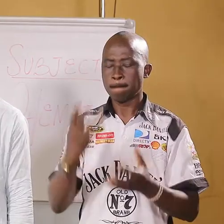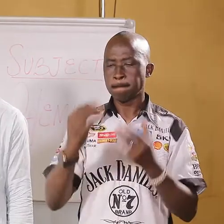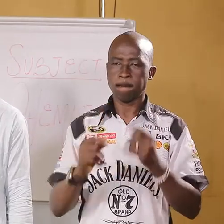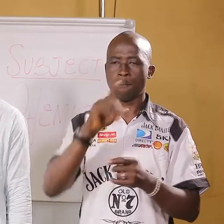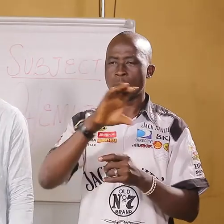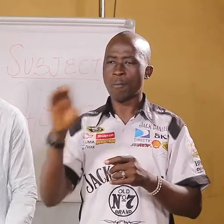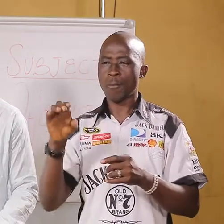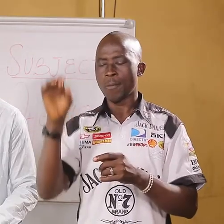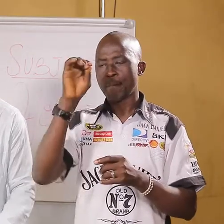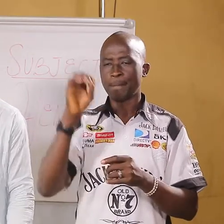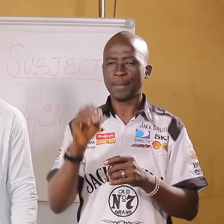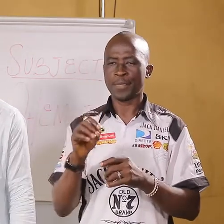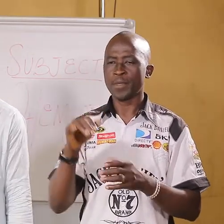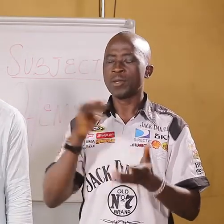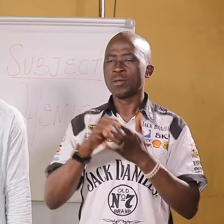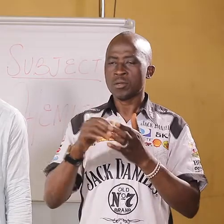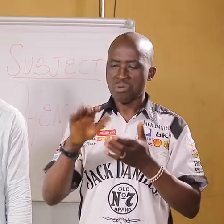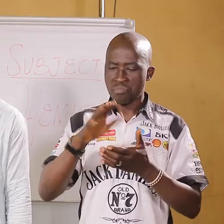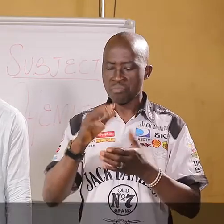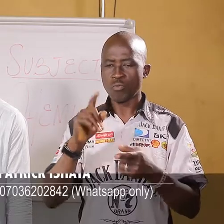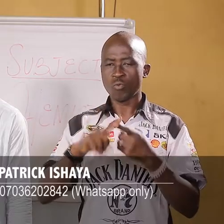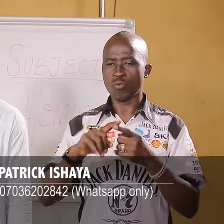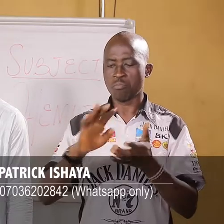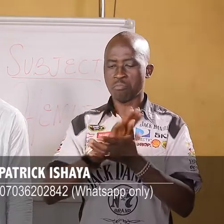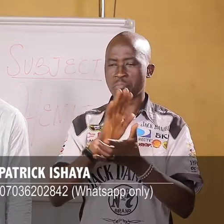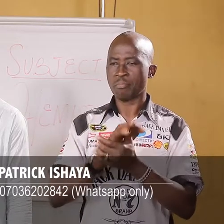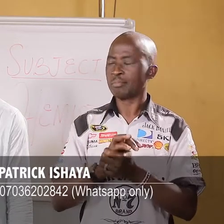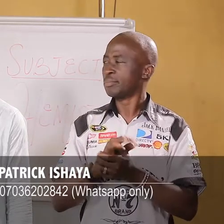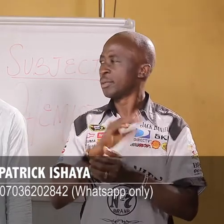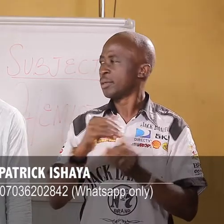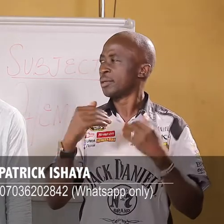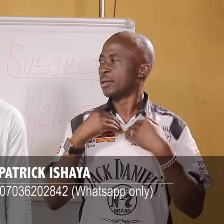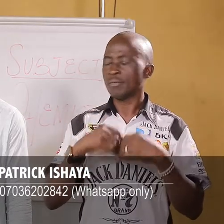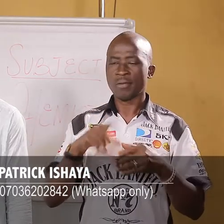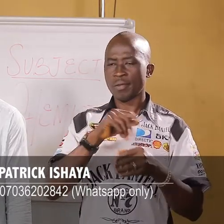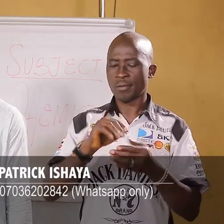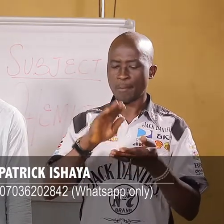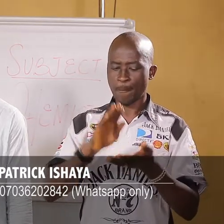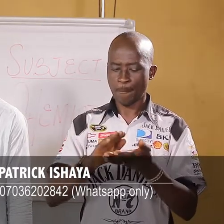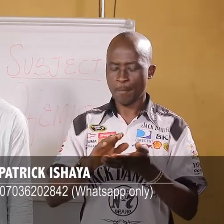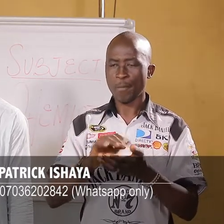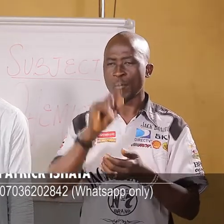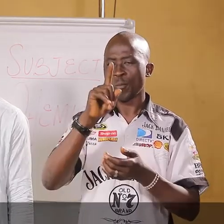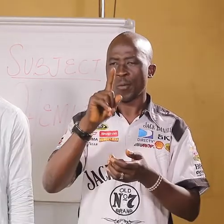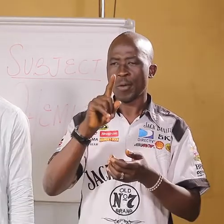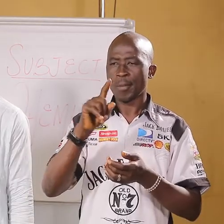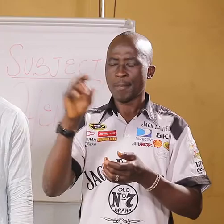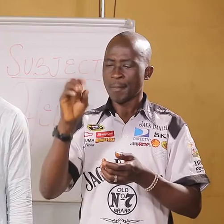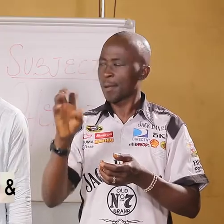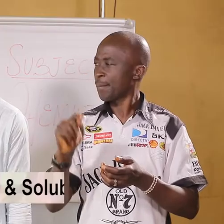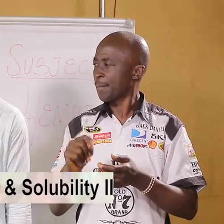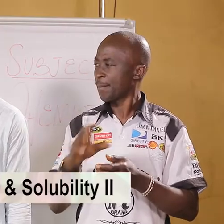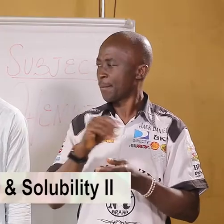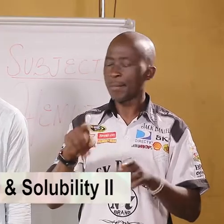degrees Celsius, it is neutral to litmus paper, and then it has a maximum density of 1 grams per cm cube at